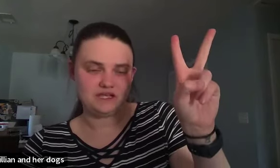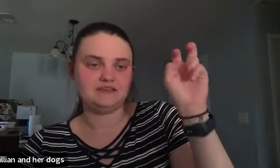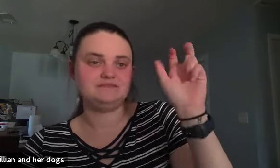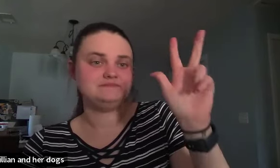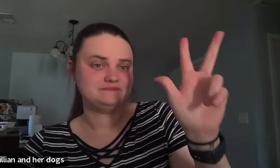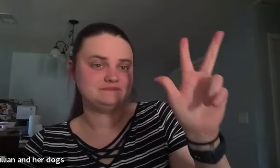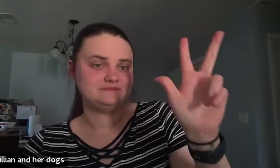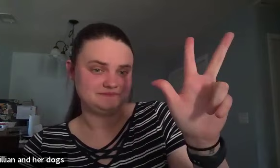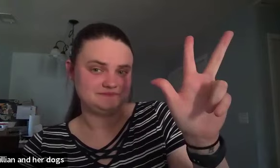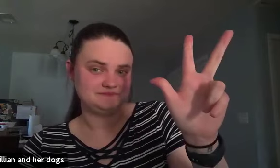3,